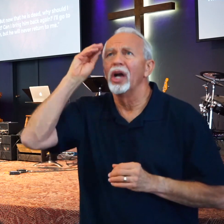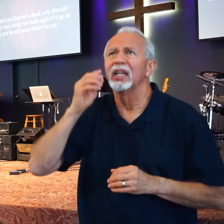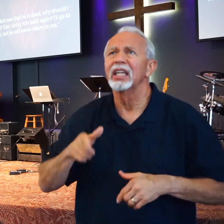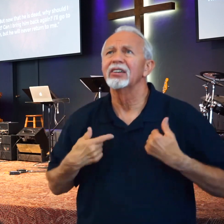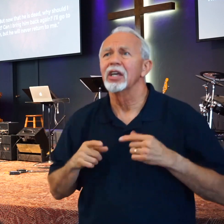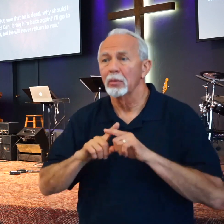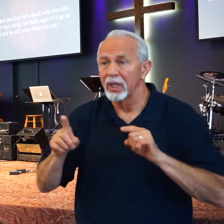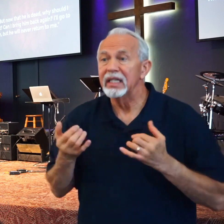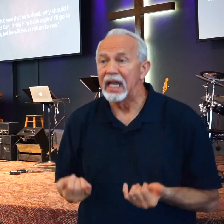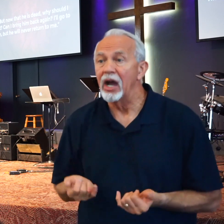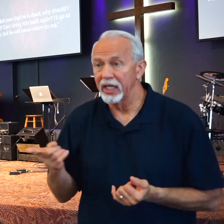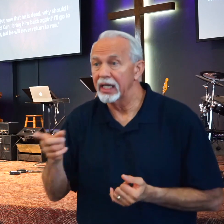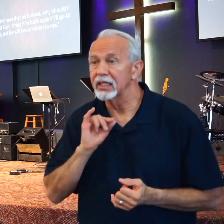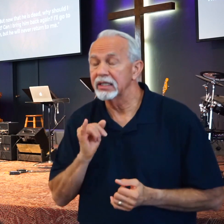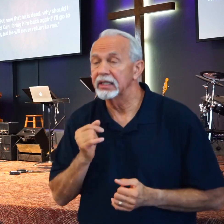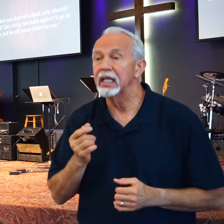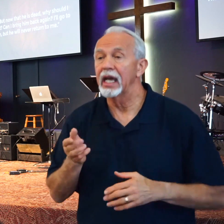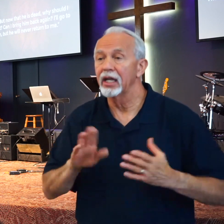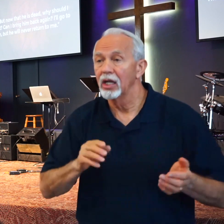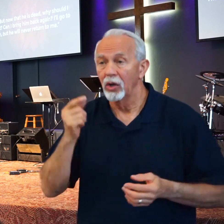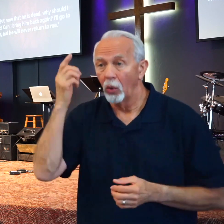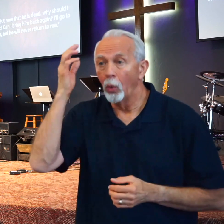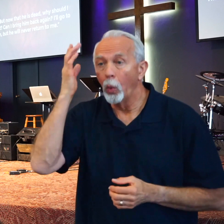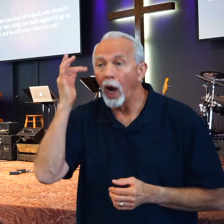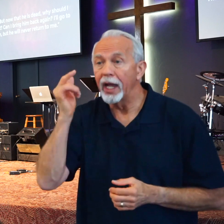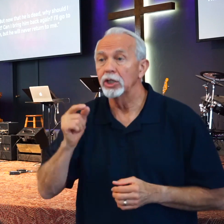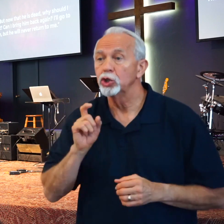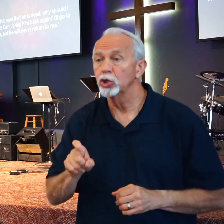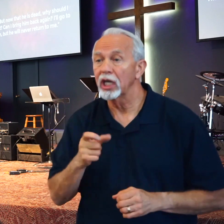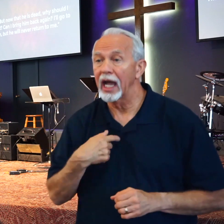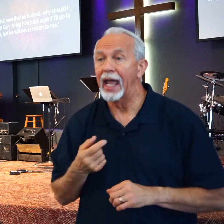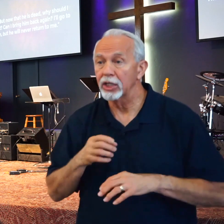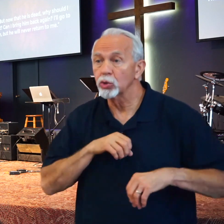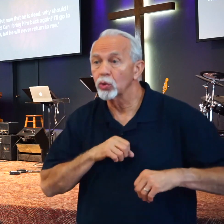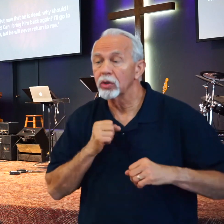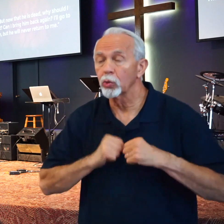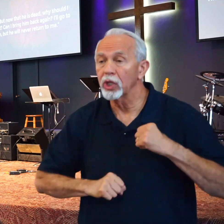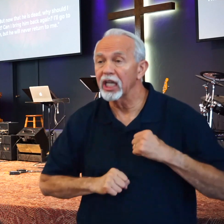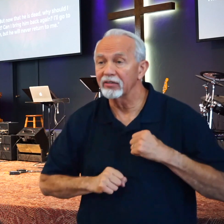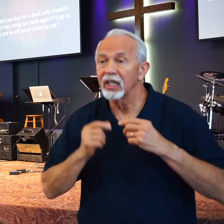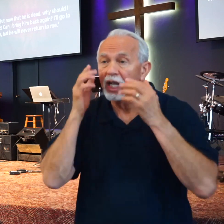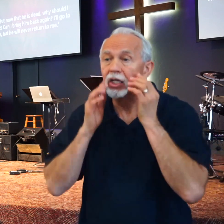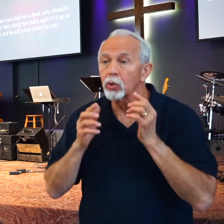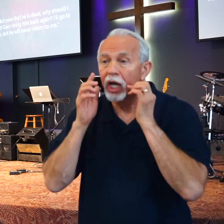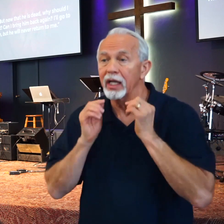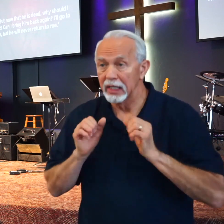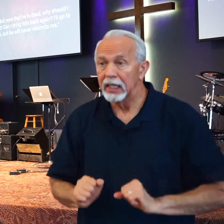dead, why should I fast? Can I bring him back again?